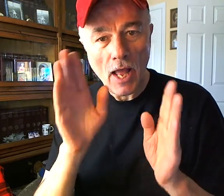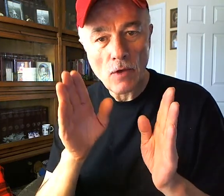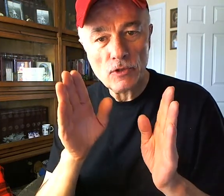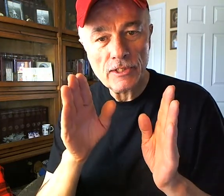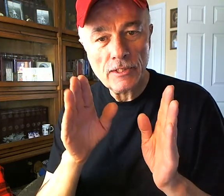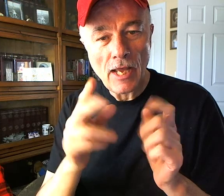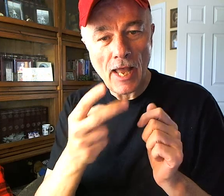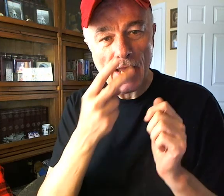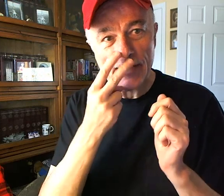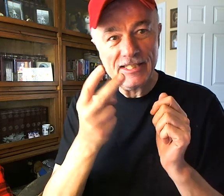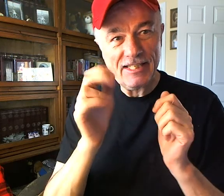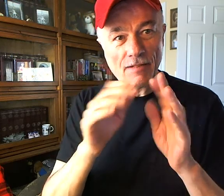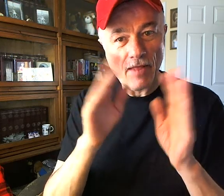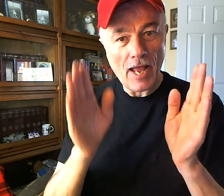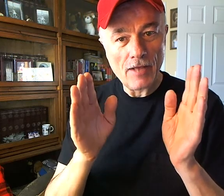are the colors that Kahi's putting in for draperies.